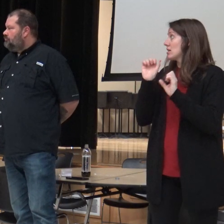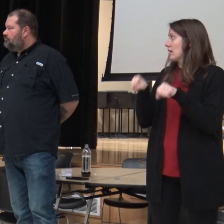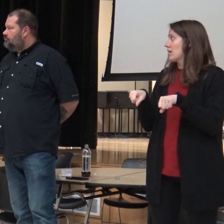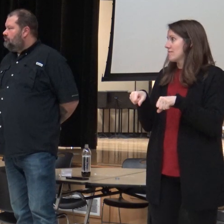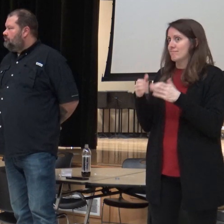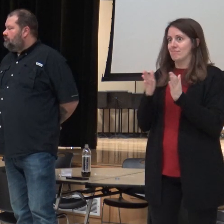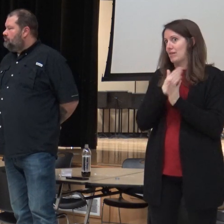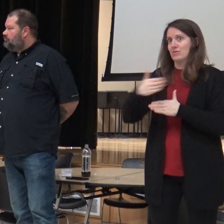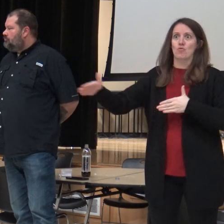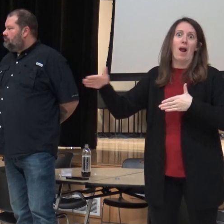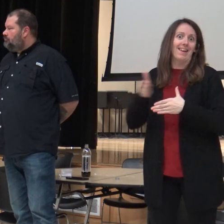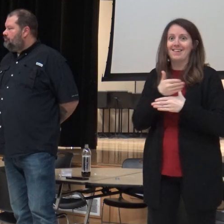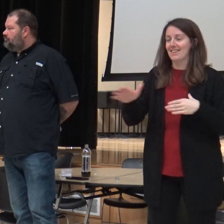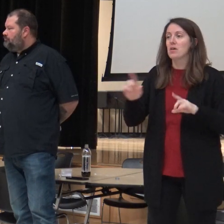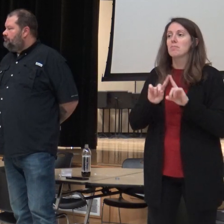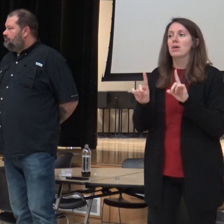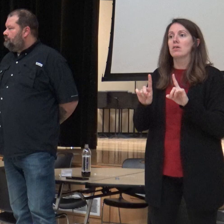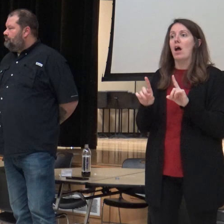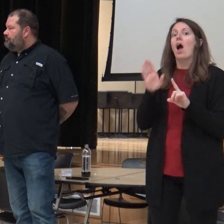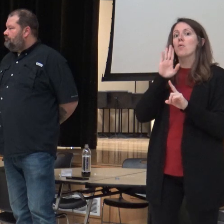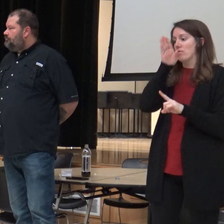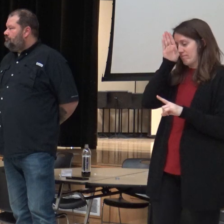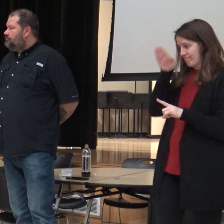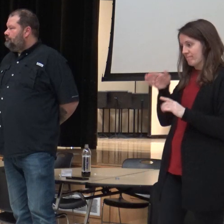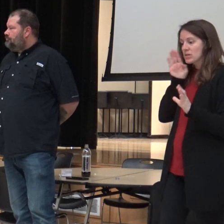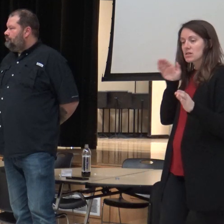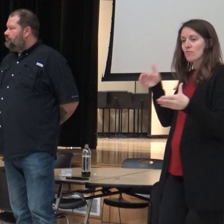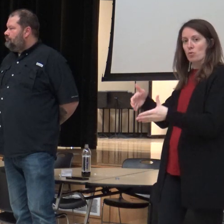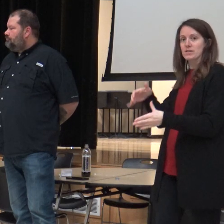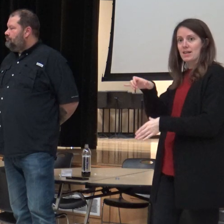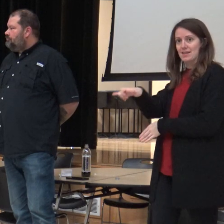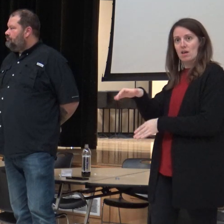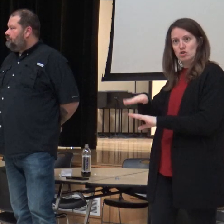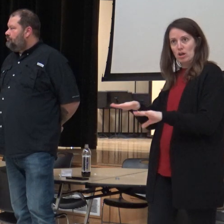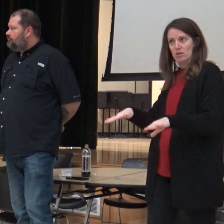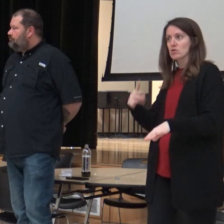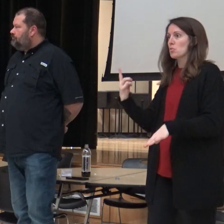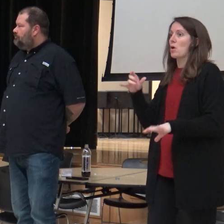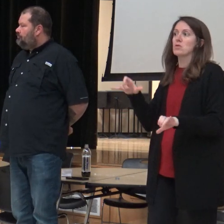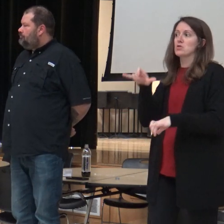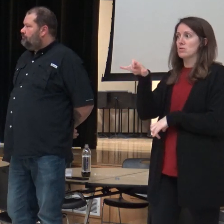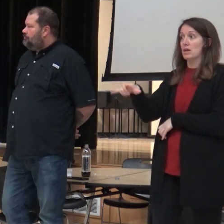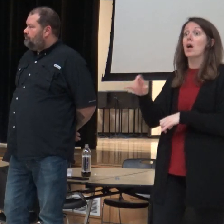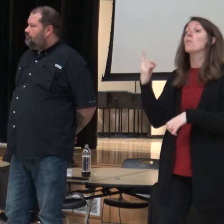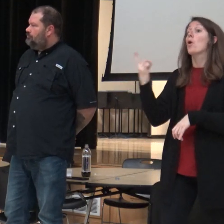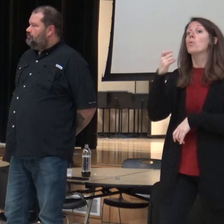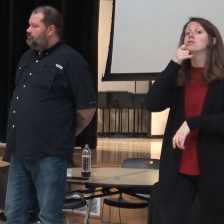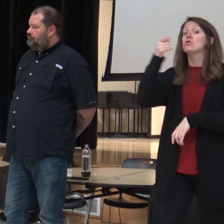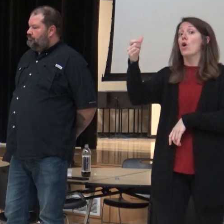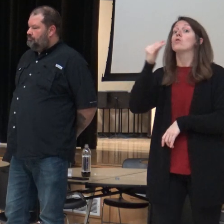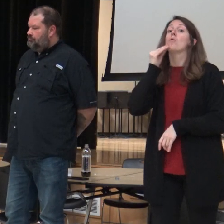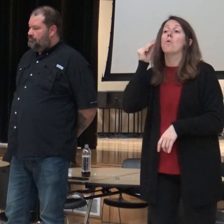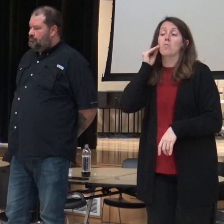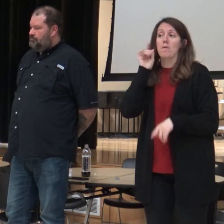right? But we're gonna talk to that child. So we always do that, we always call home.